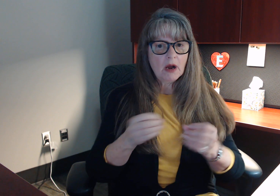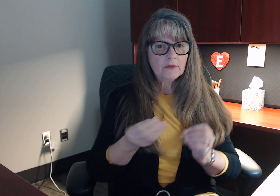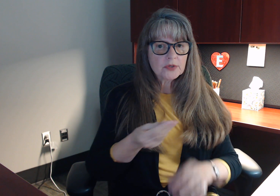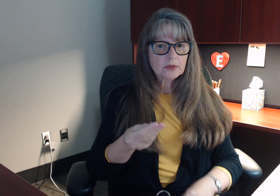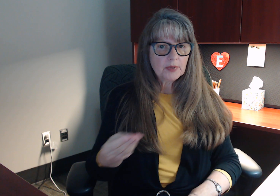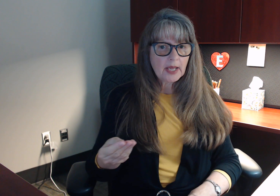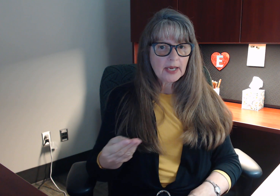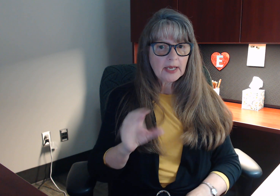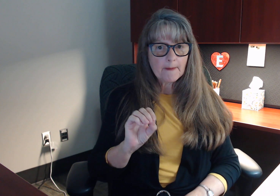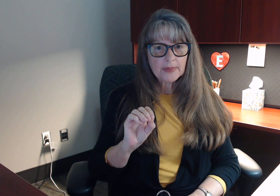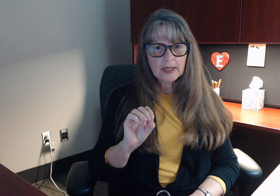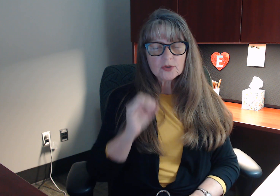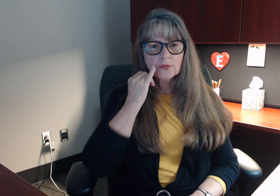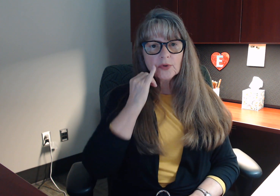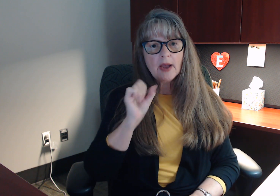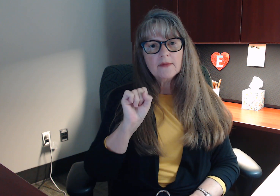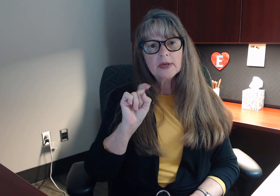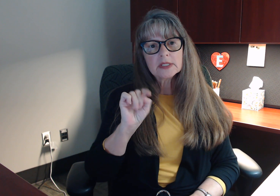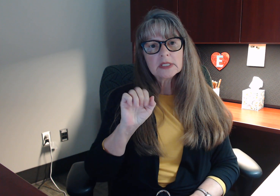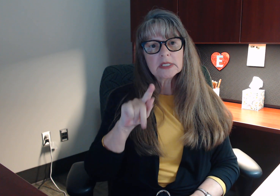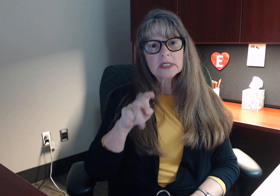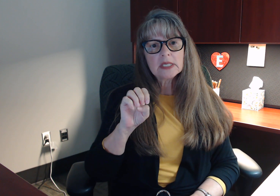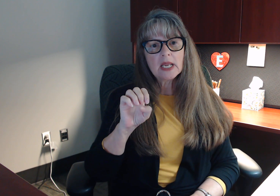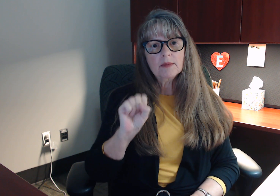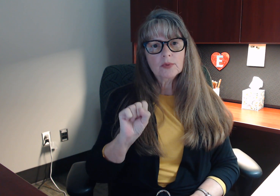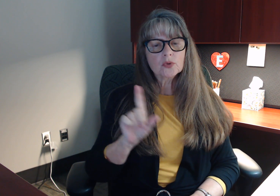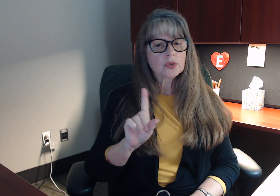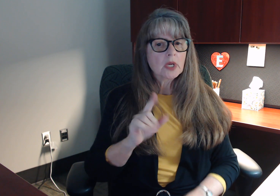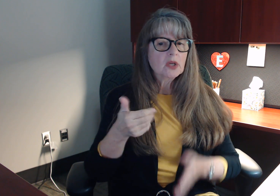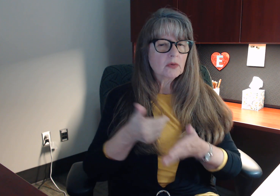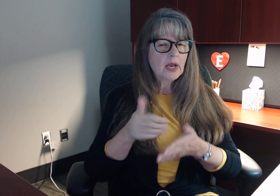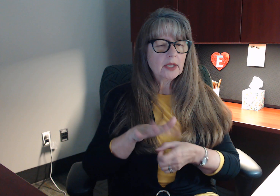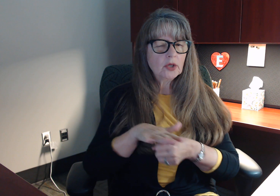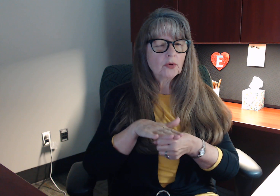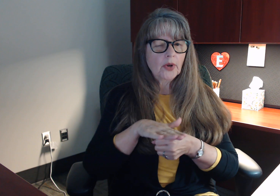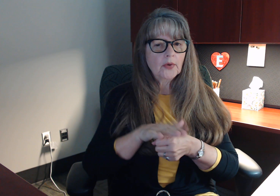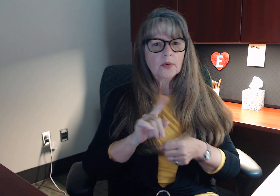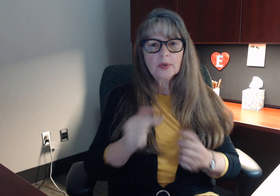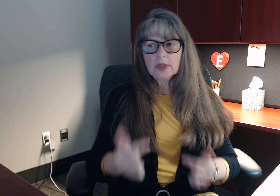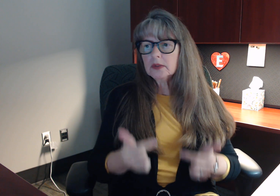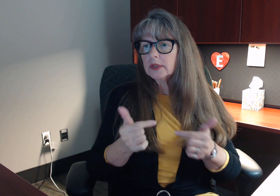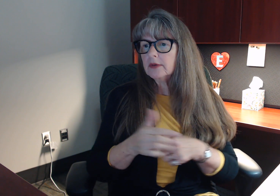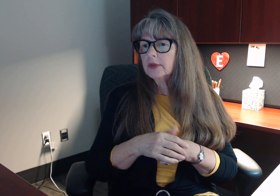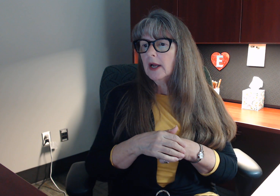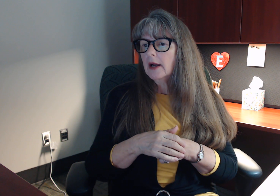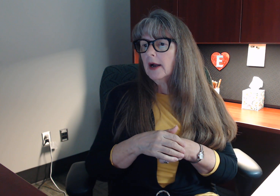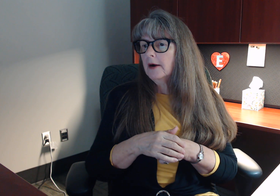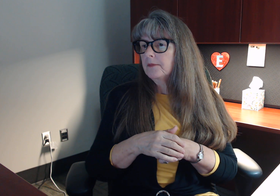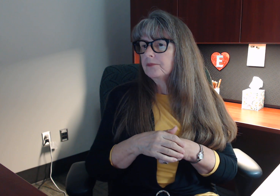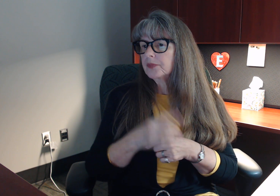office supply company. So if you have a Staples, kind of in your area where you live, it says